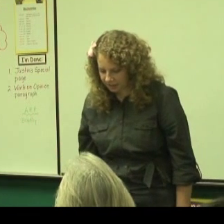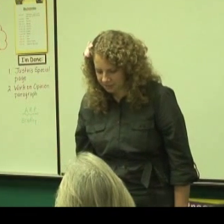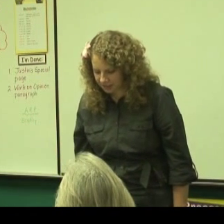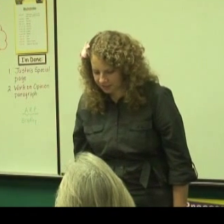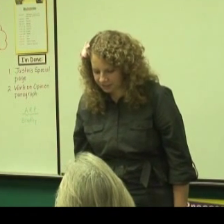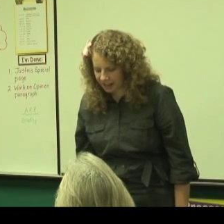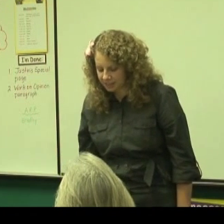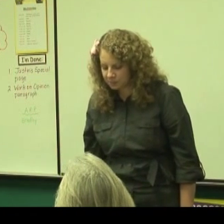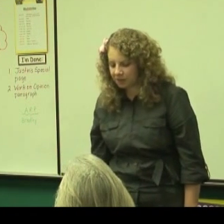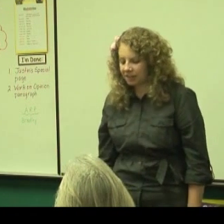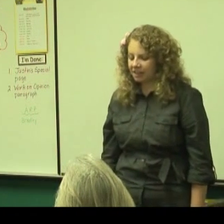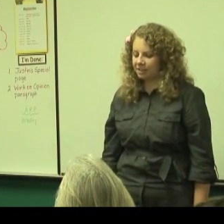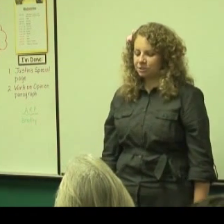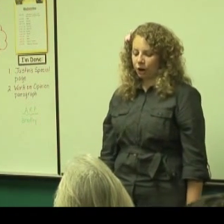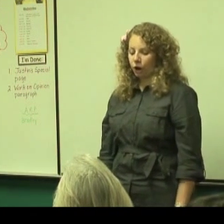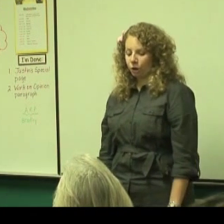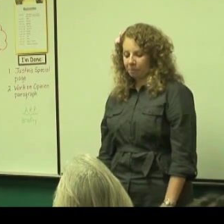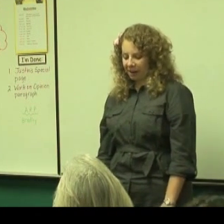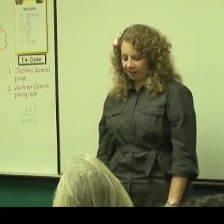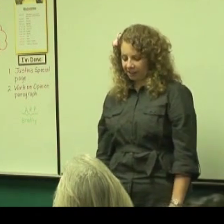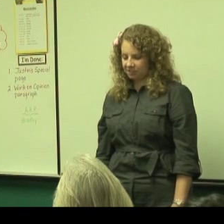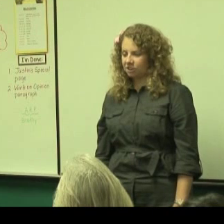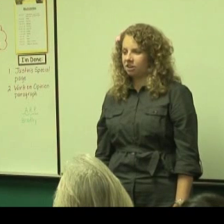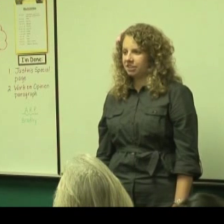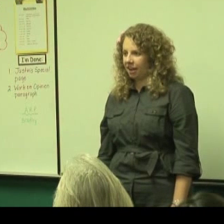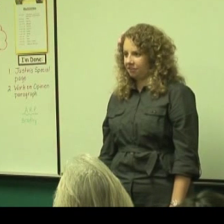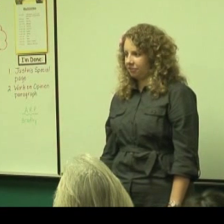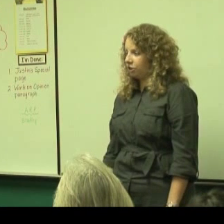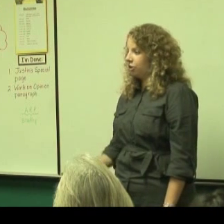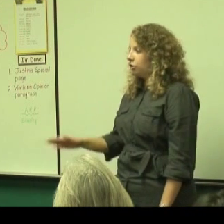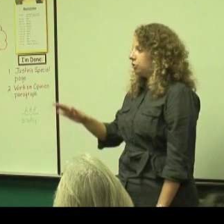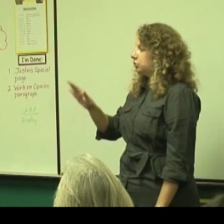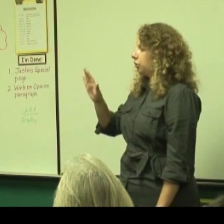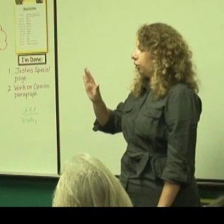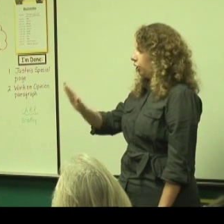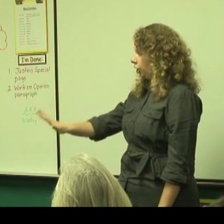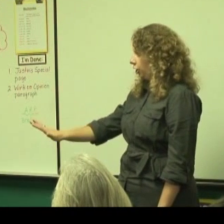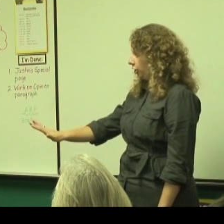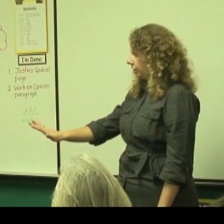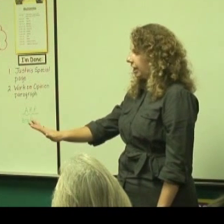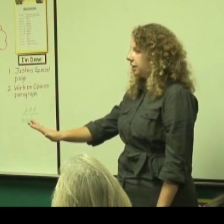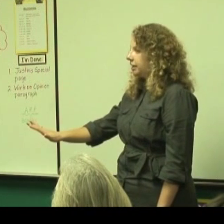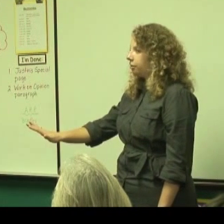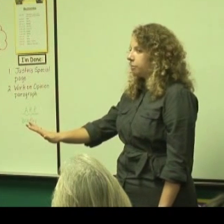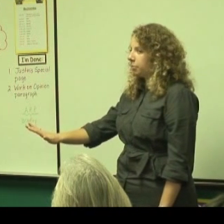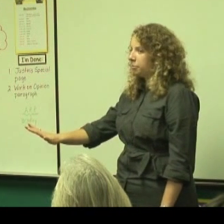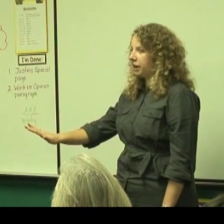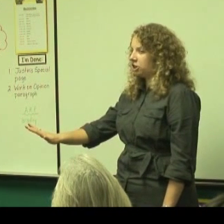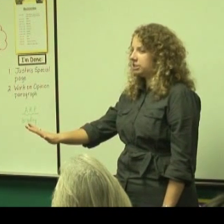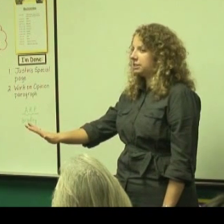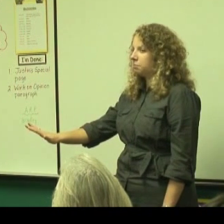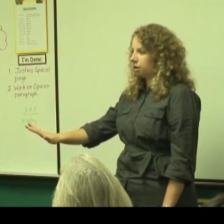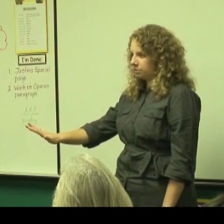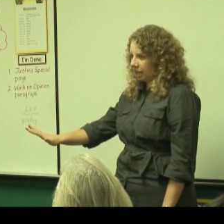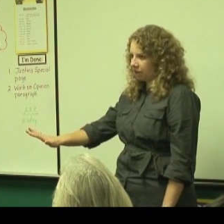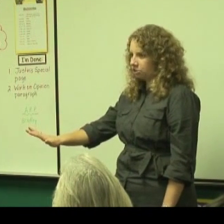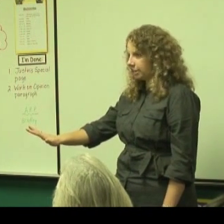And then the last one is her parents are deaf. So her, okay, now remember parents is mom, dad, or dad,